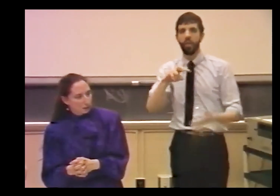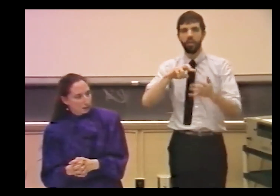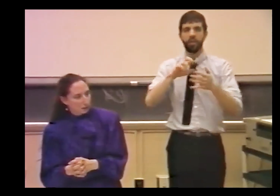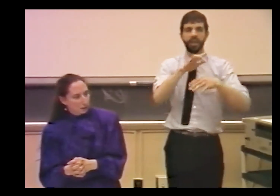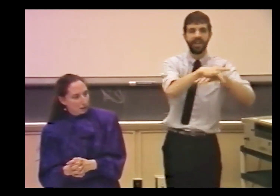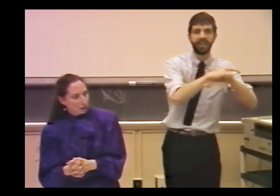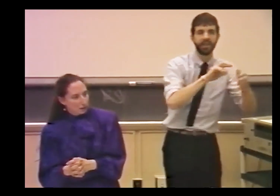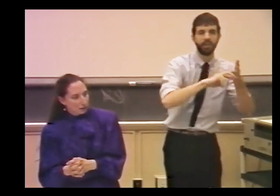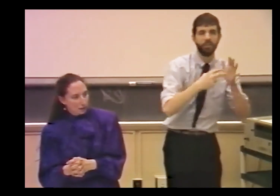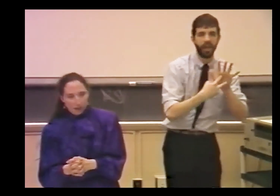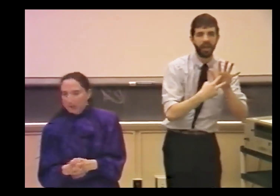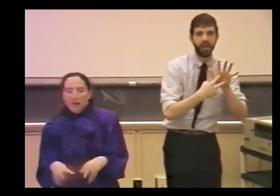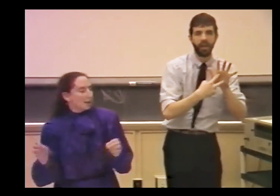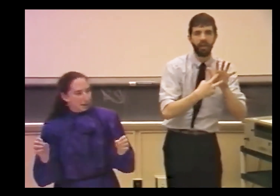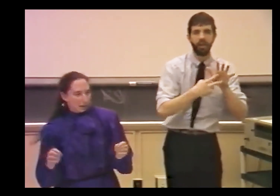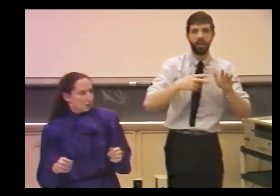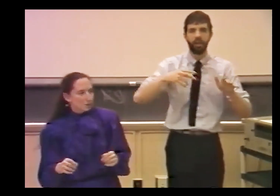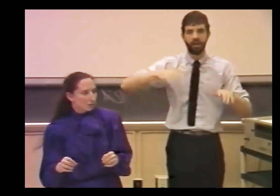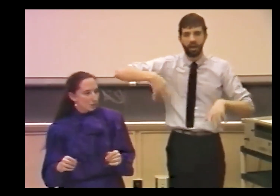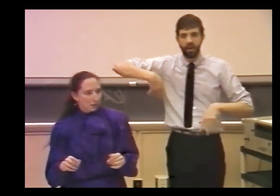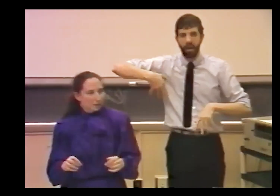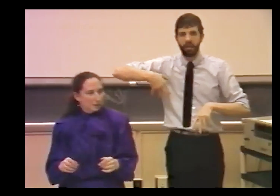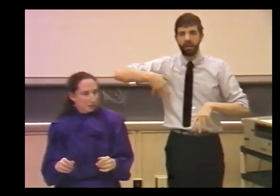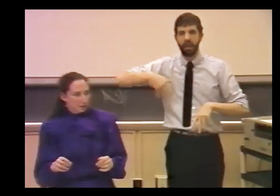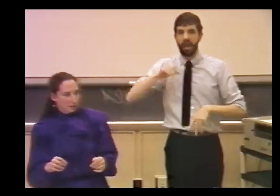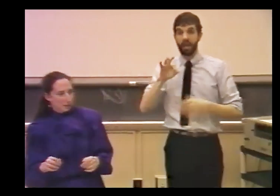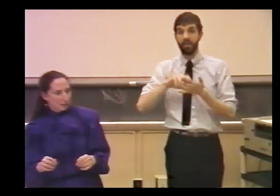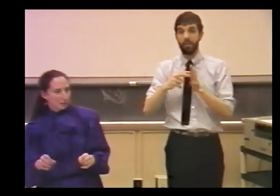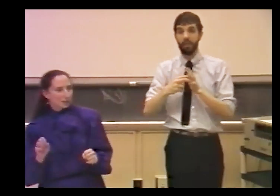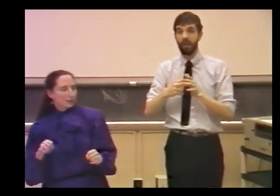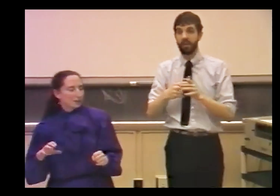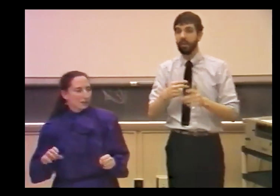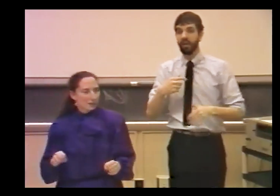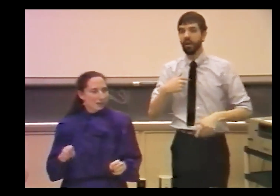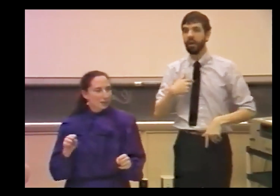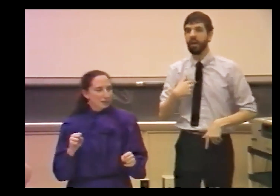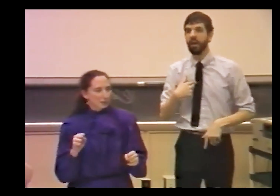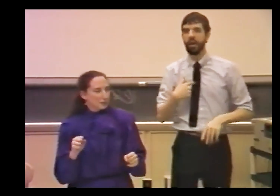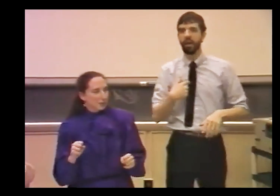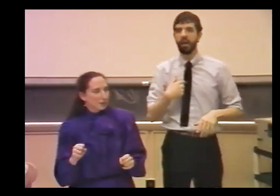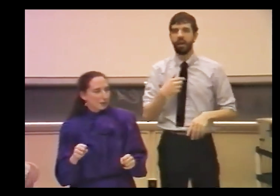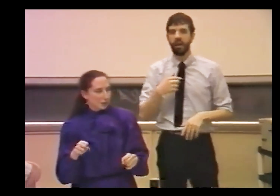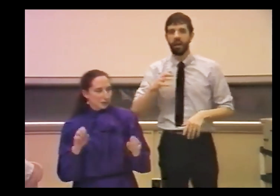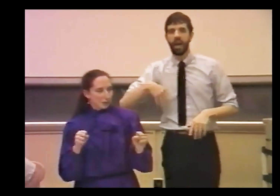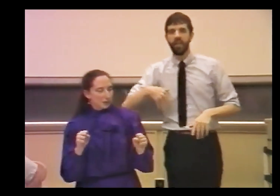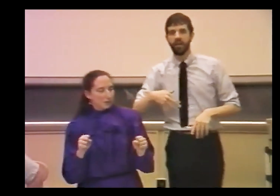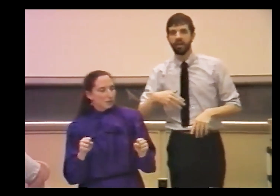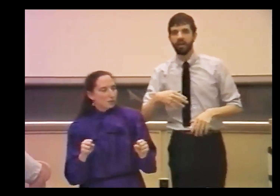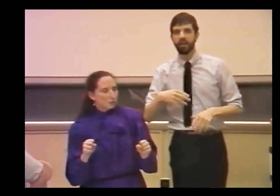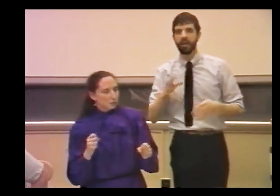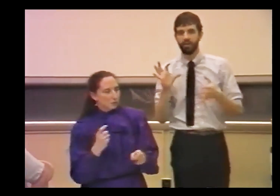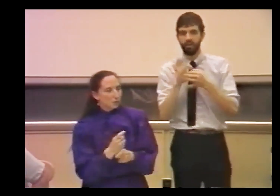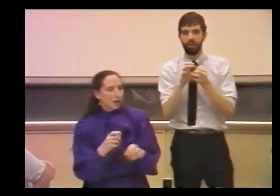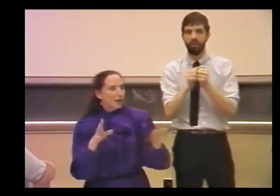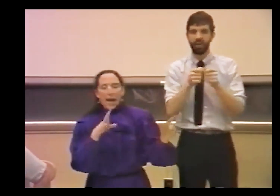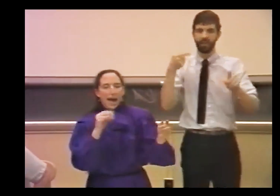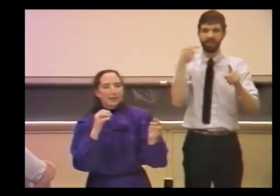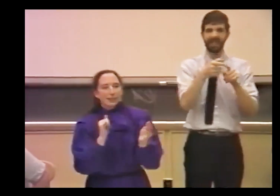meaning, Not yet. and it only meant Right. late. Yes. That's very tied to a specific English translation. Right, and